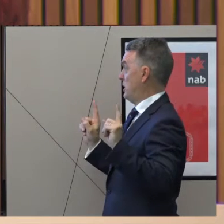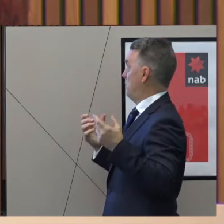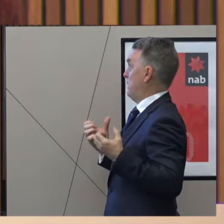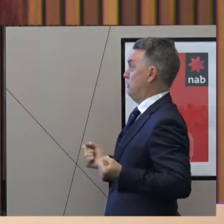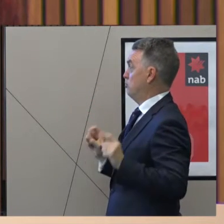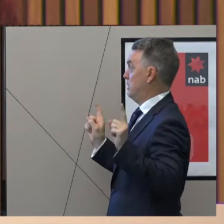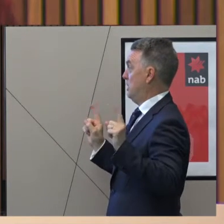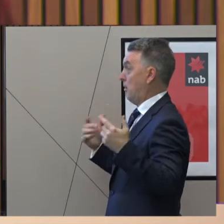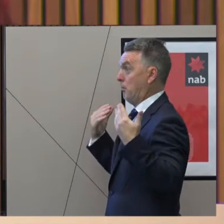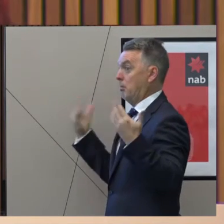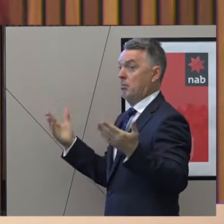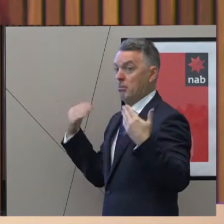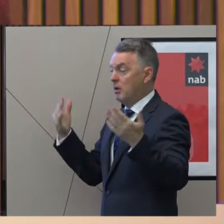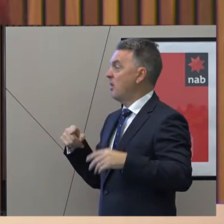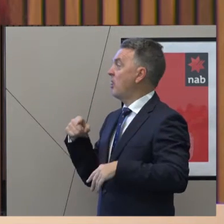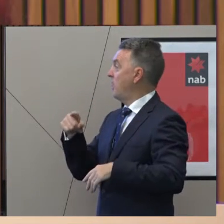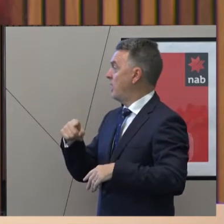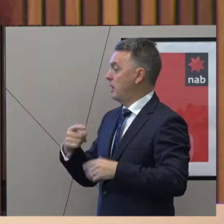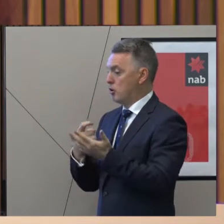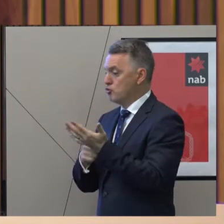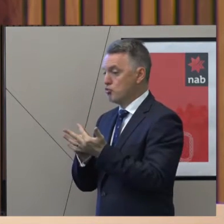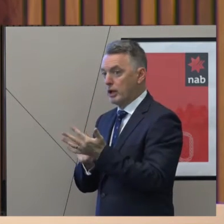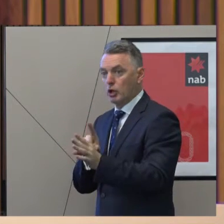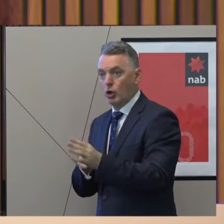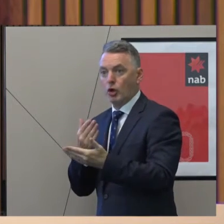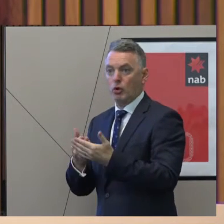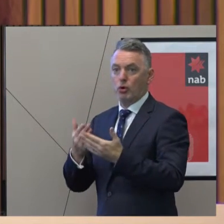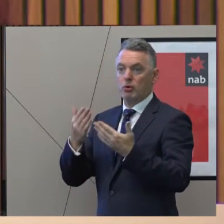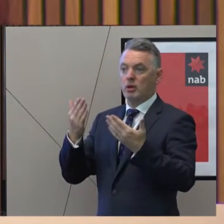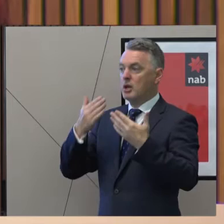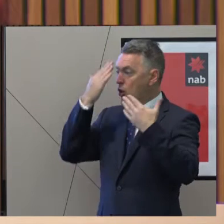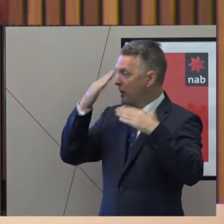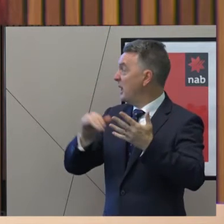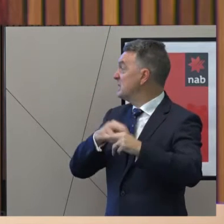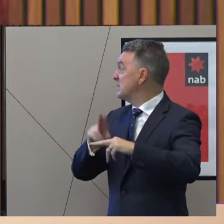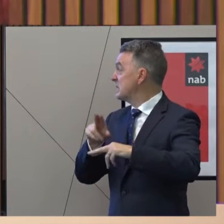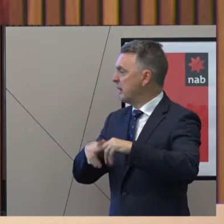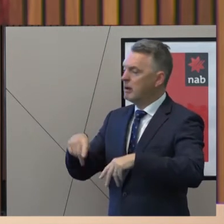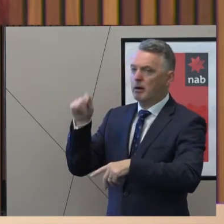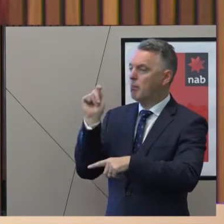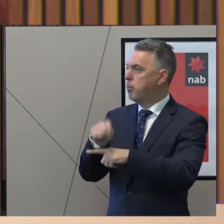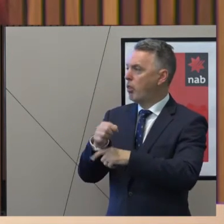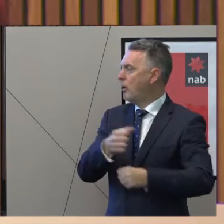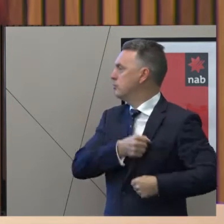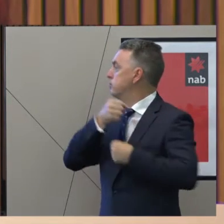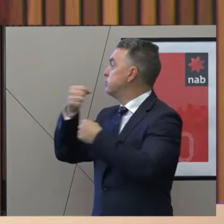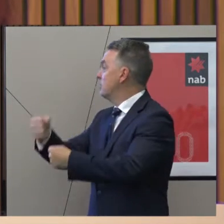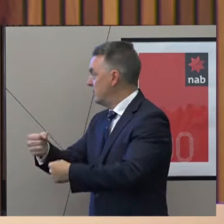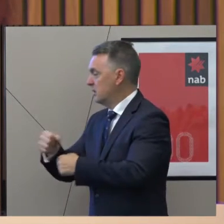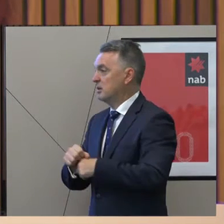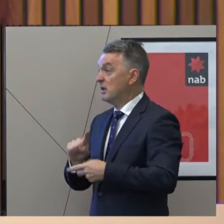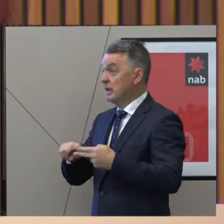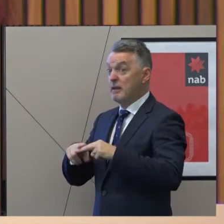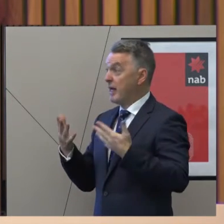who would be relying on accommodation staff who probably can't be bothered to get them here if they wanted to come. And if they